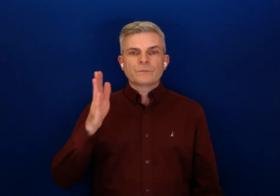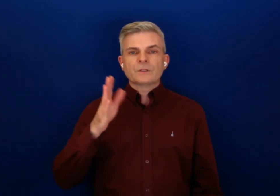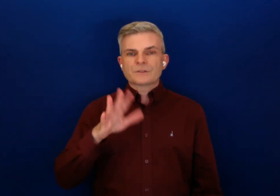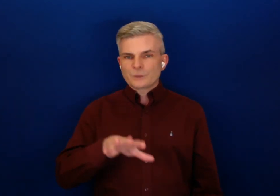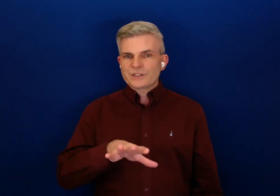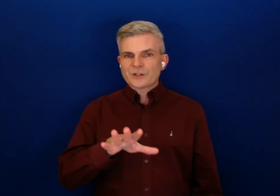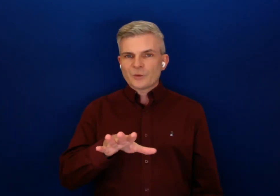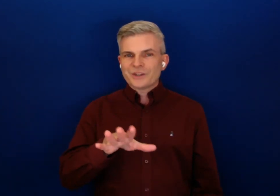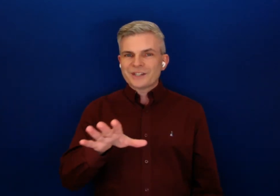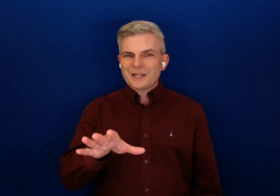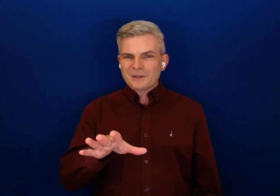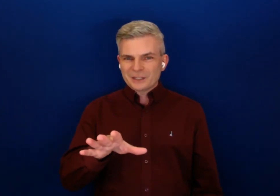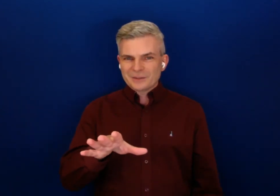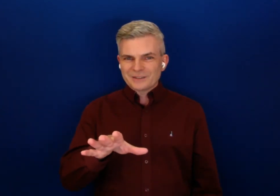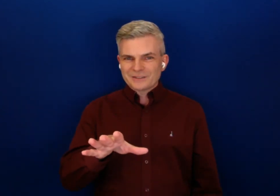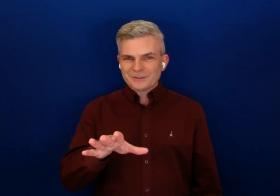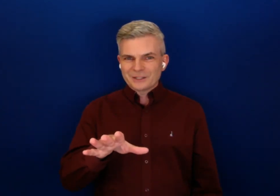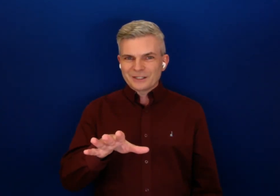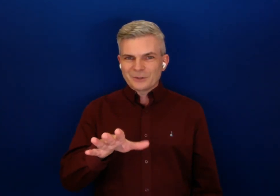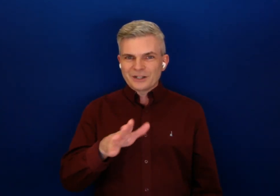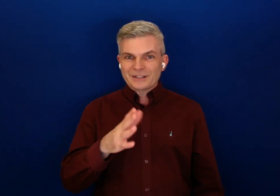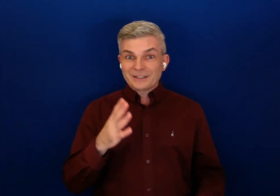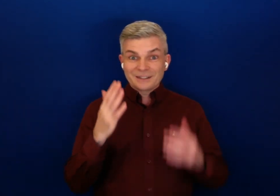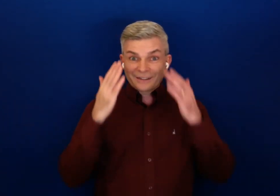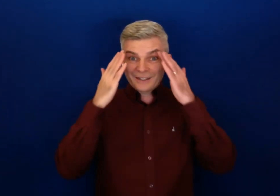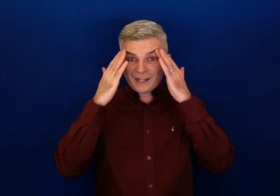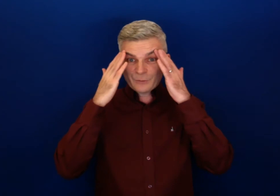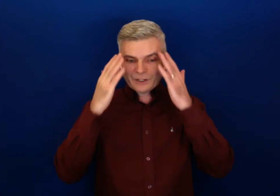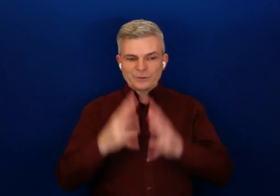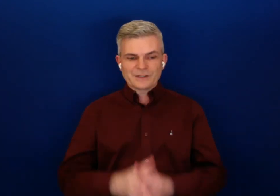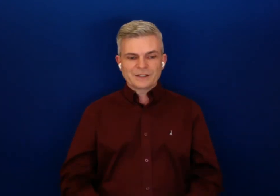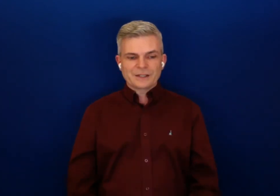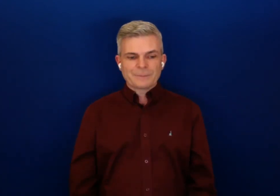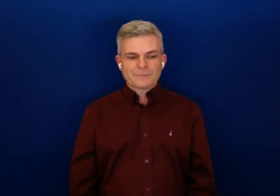But we start with a time element, okay? We're not getting to the eyebrow raising yet.